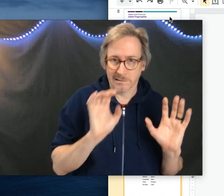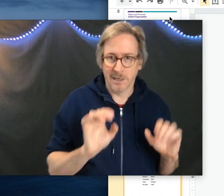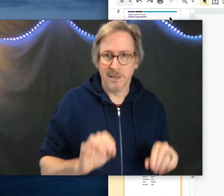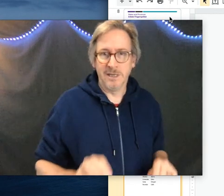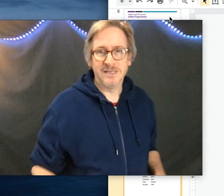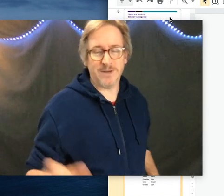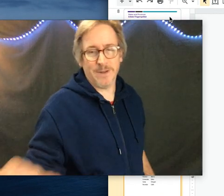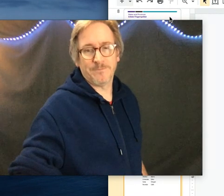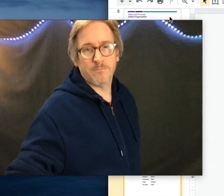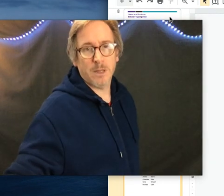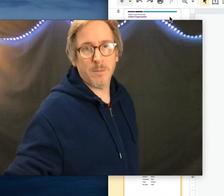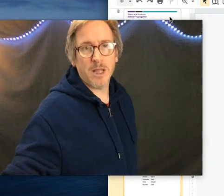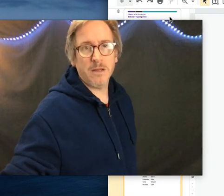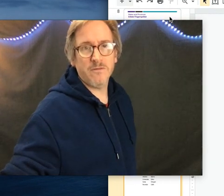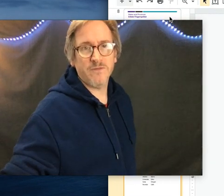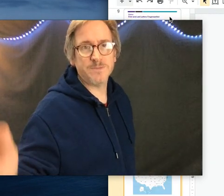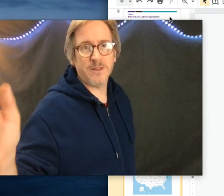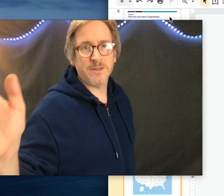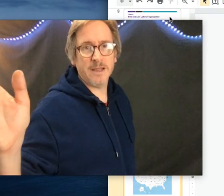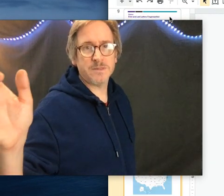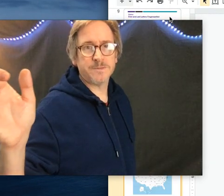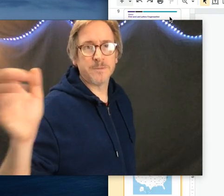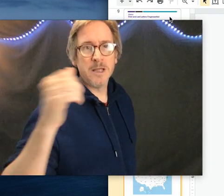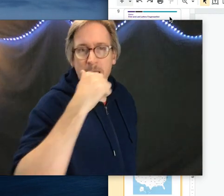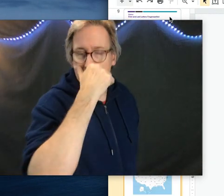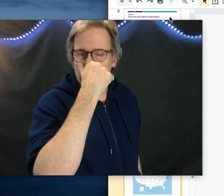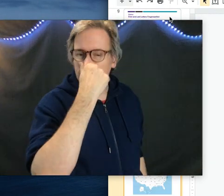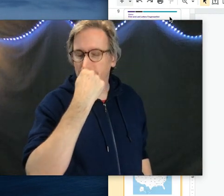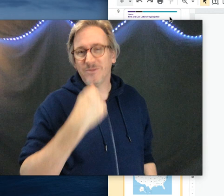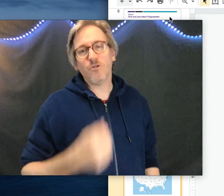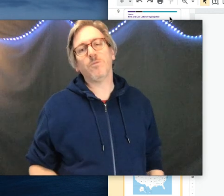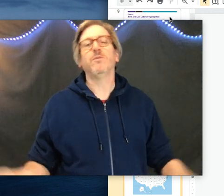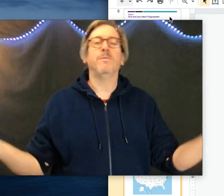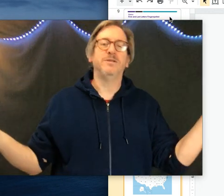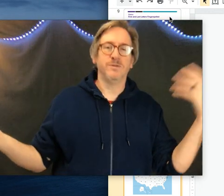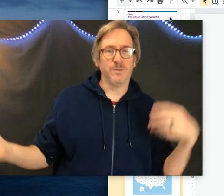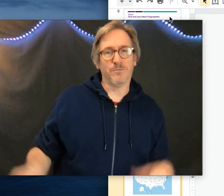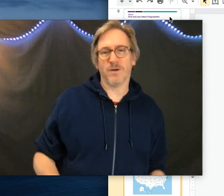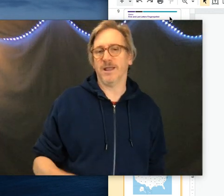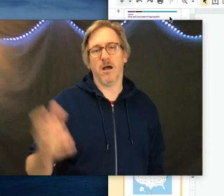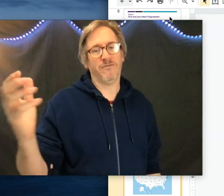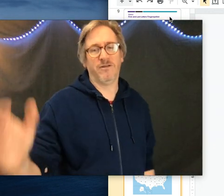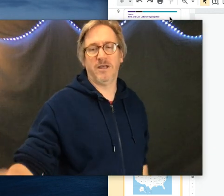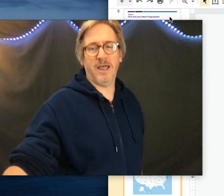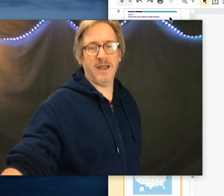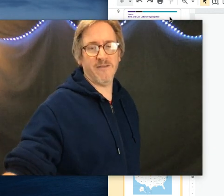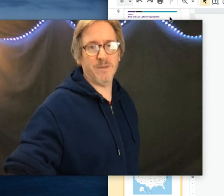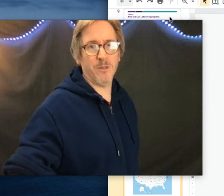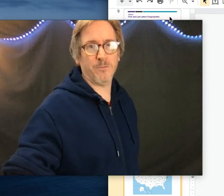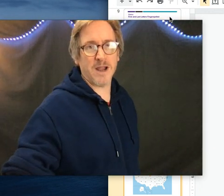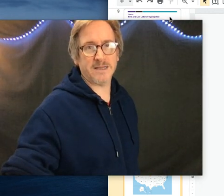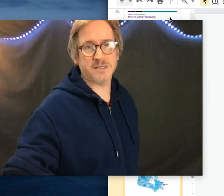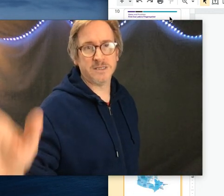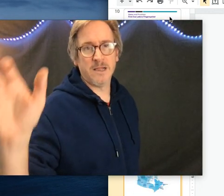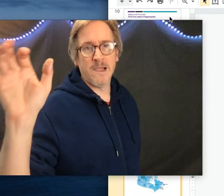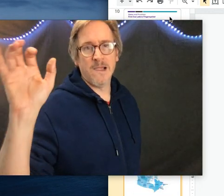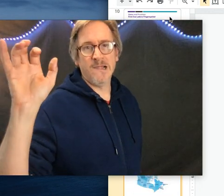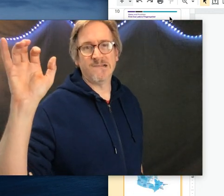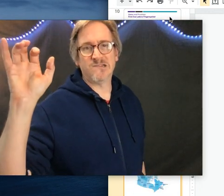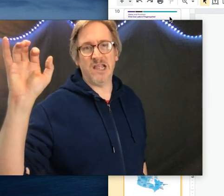Okay. So anyway, blah, blah, blah, finger spell the names. And then normally what we do is we break off and have people